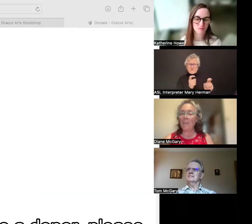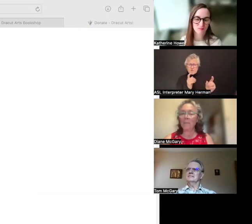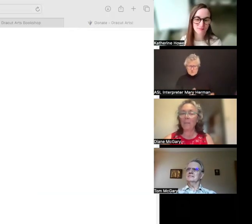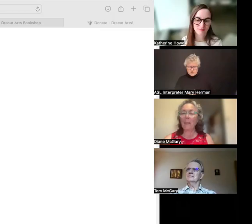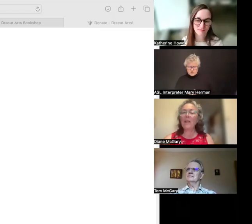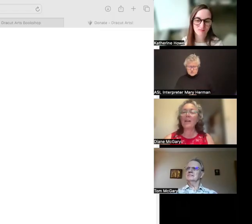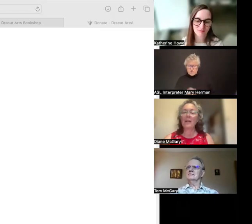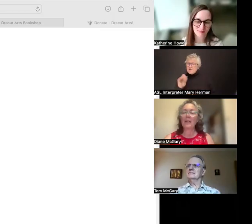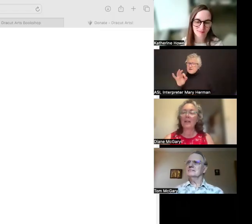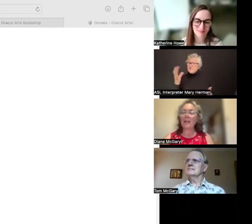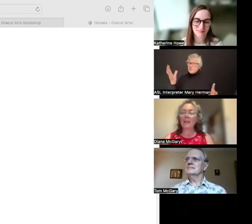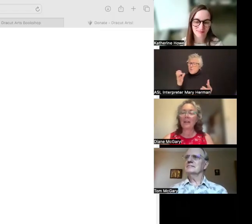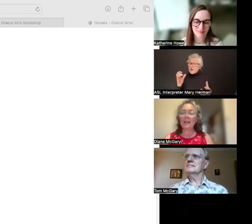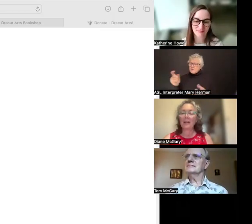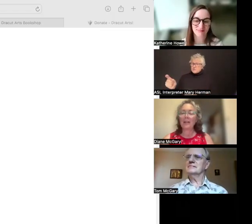drakeetarts@gmail.com.